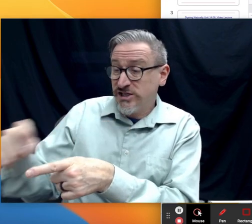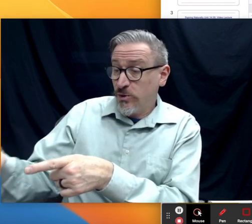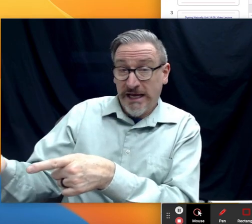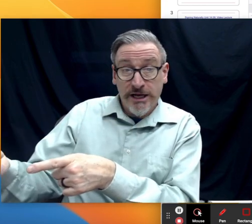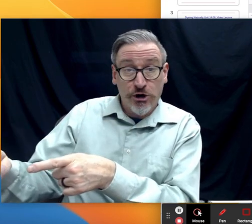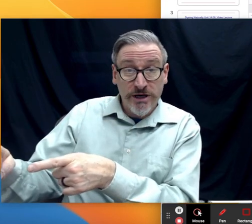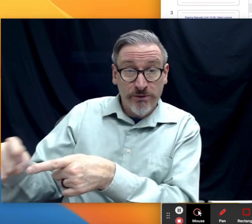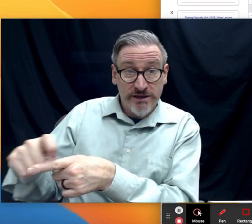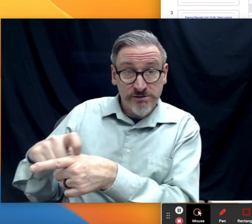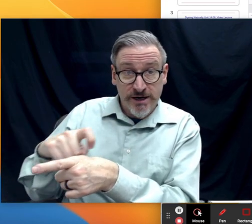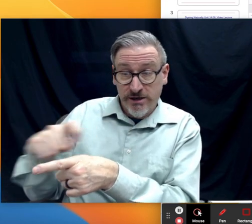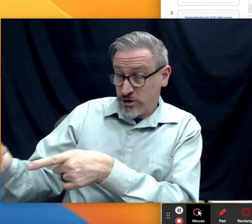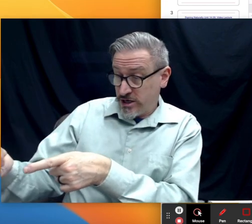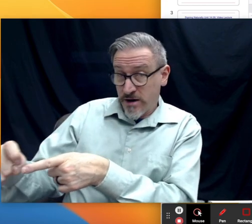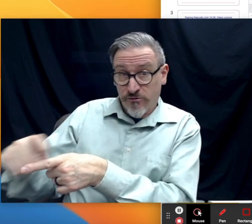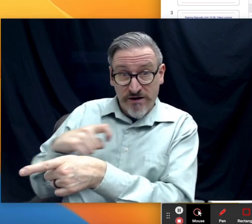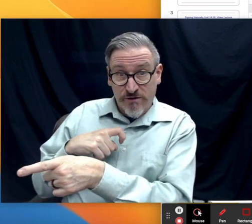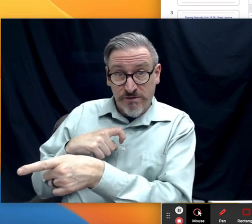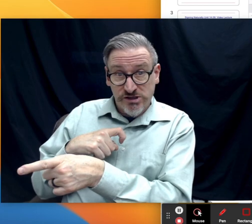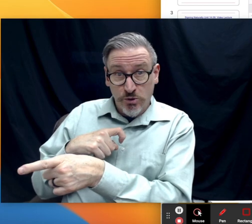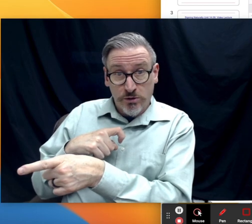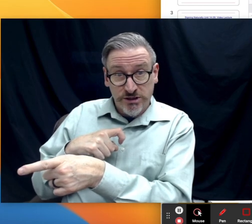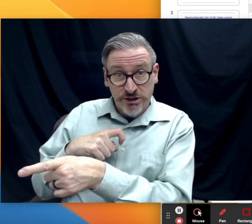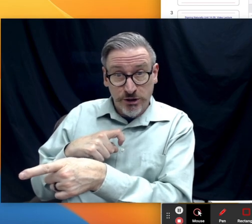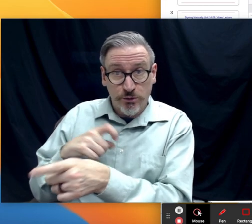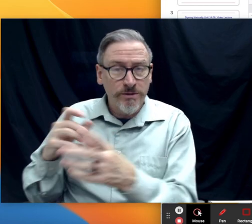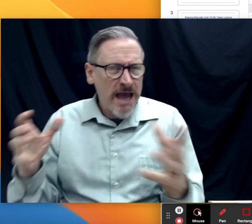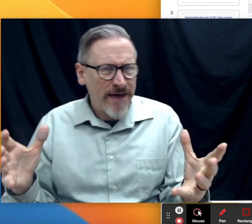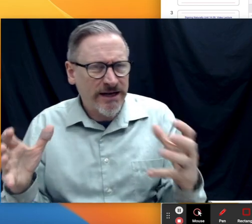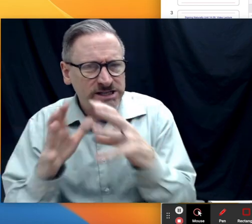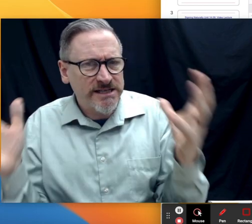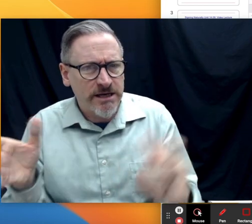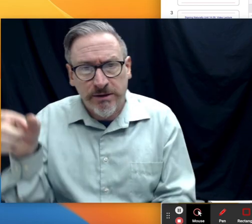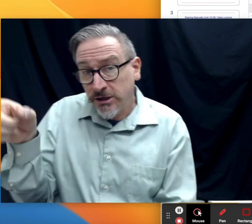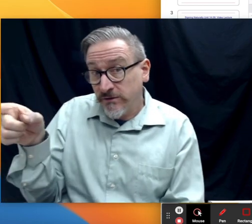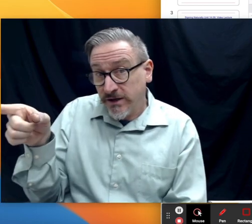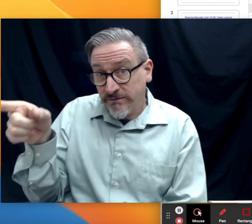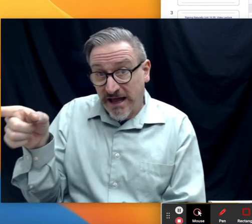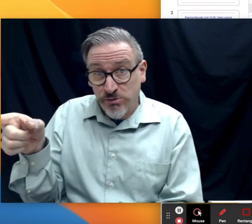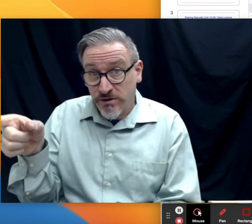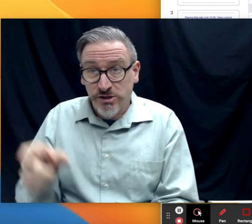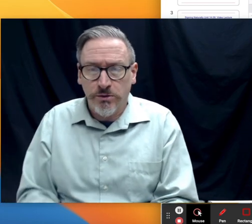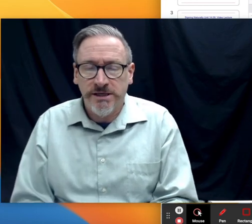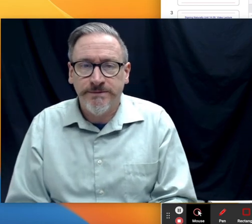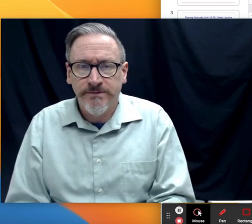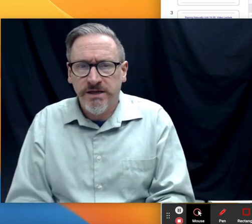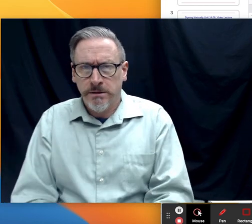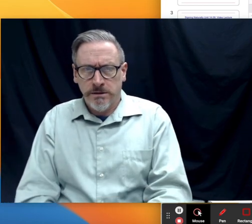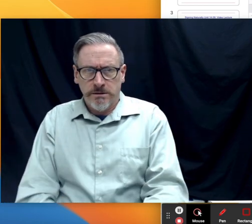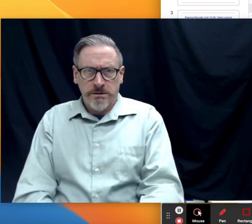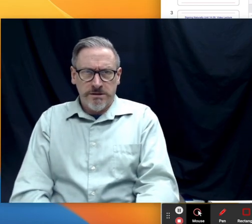And so it can agree with this, right? You're going to come right from the school to you. And that just sets it up clearer that that's where the school